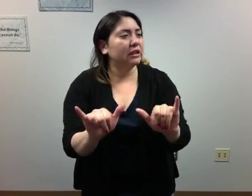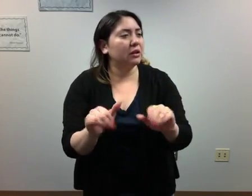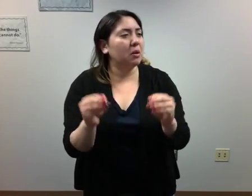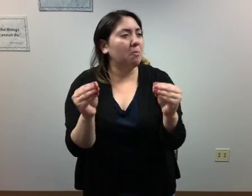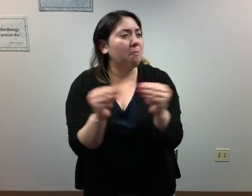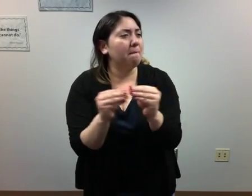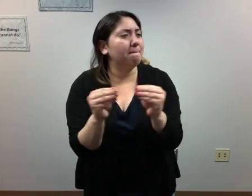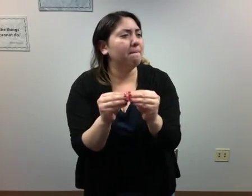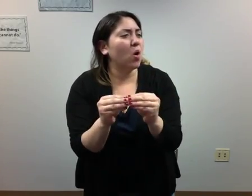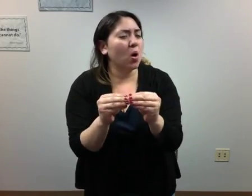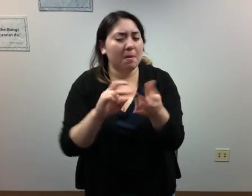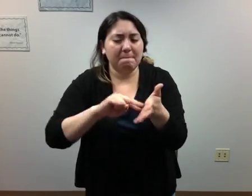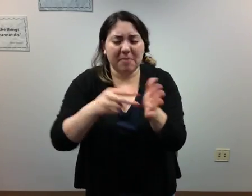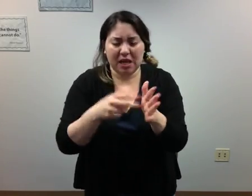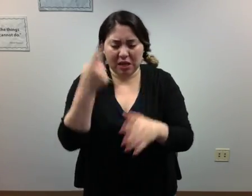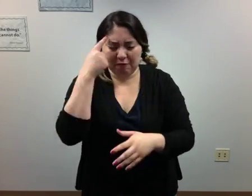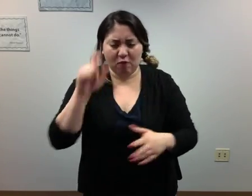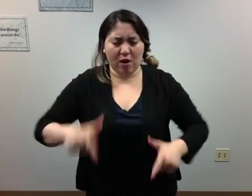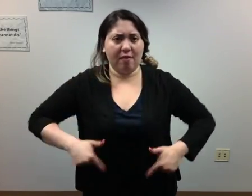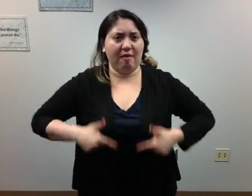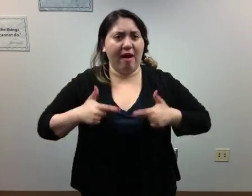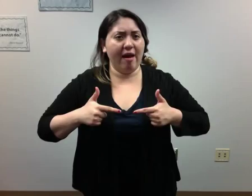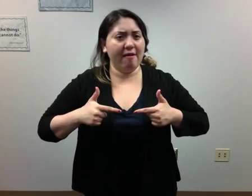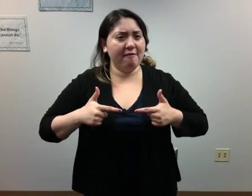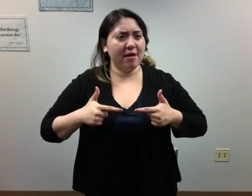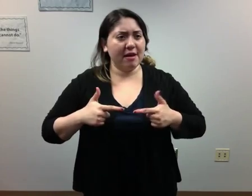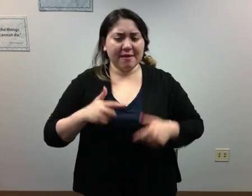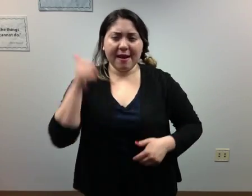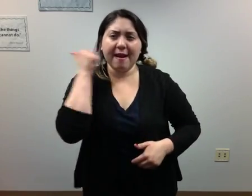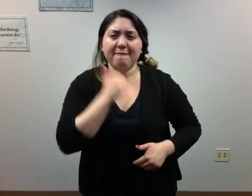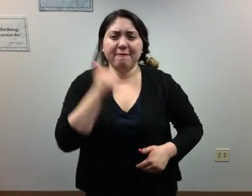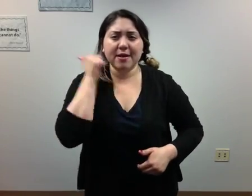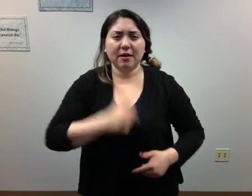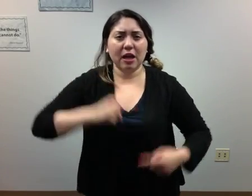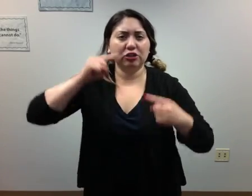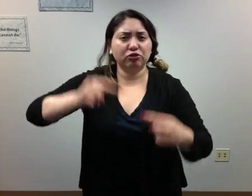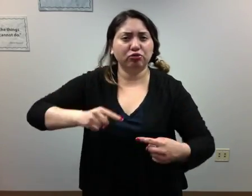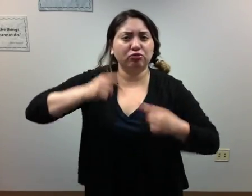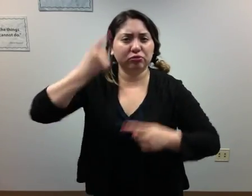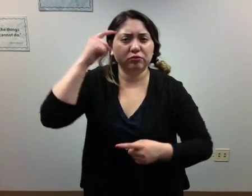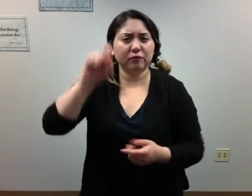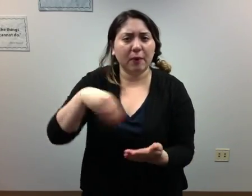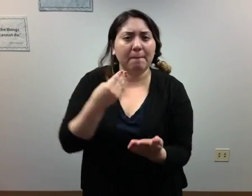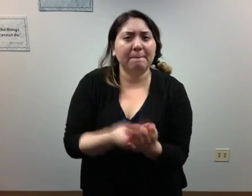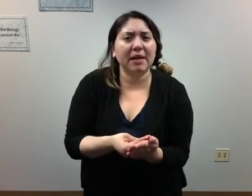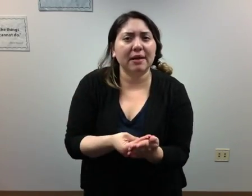life than just a constant struggle for money.